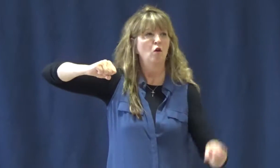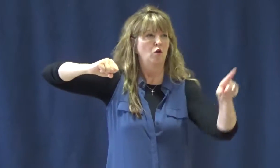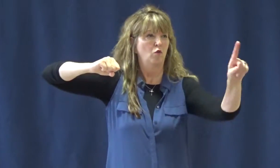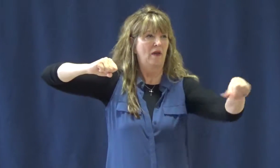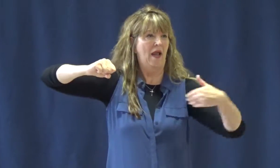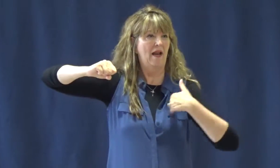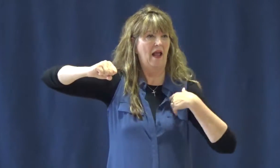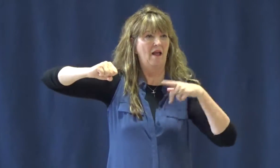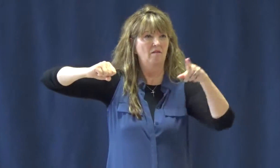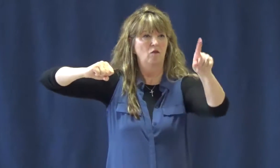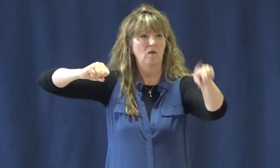saying, no,